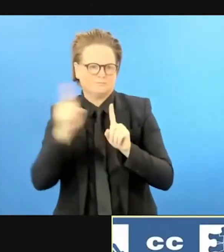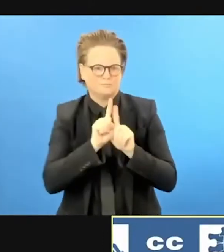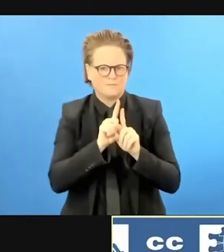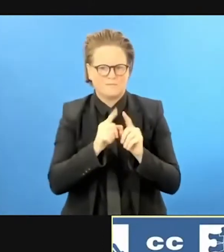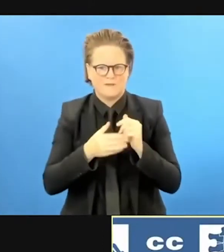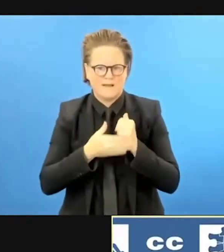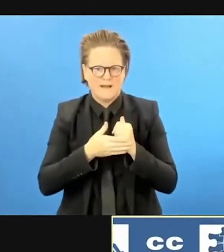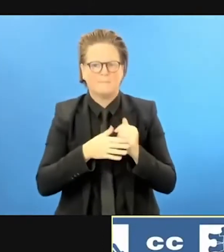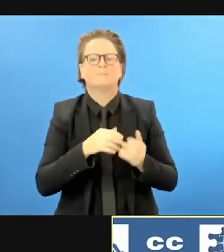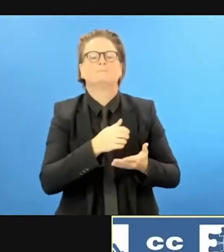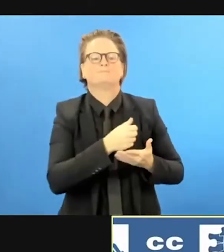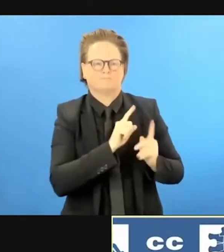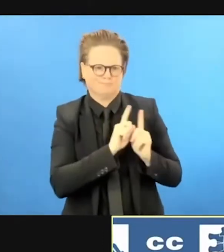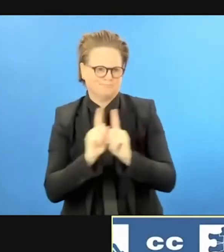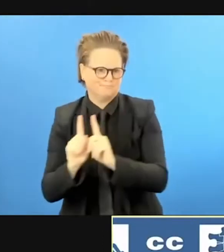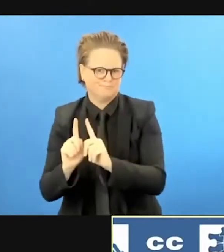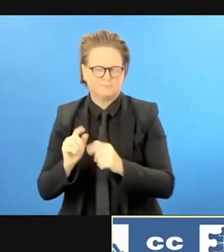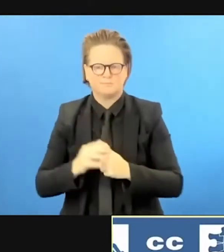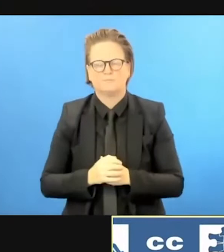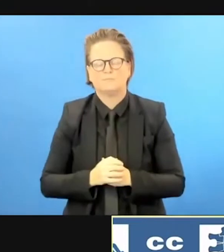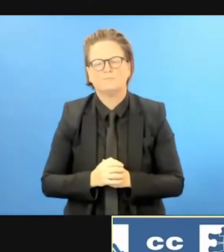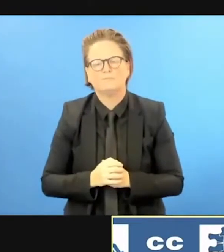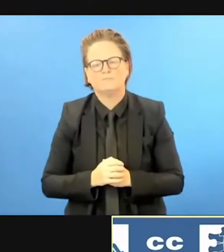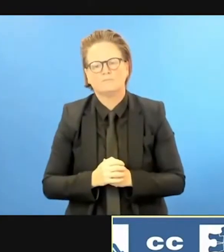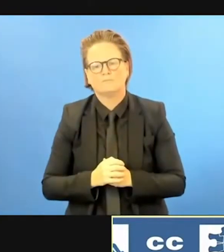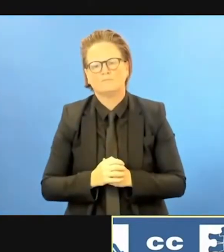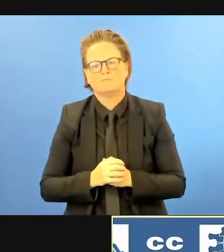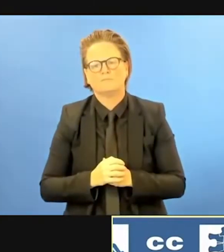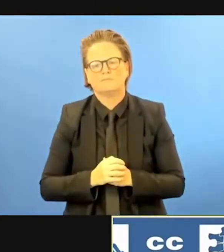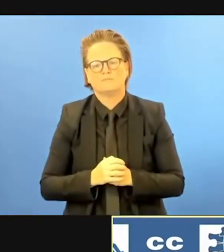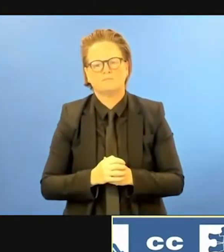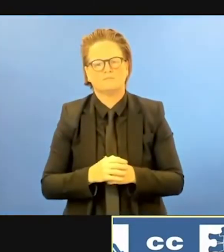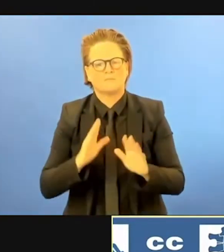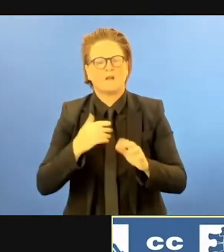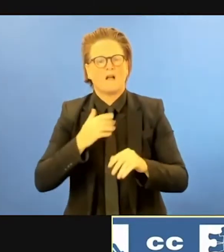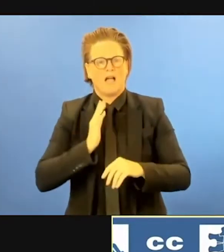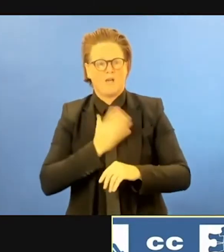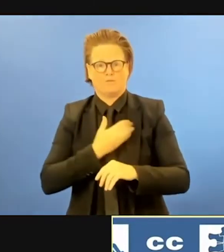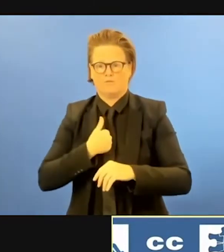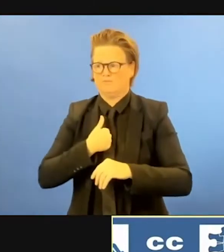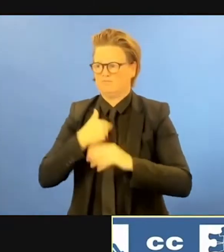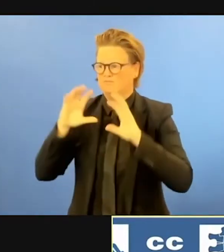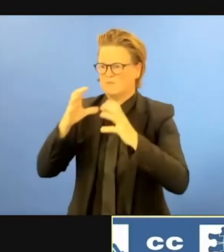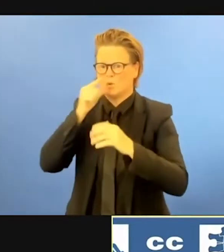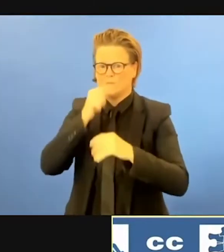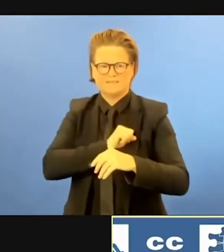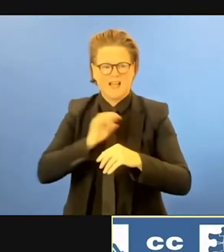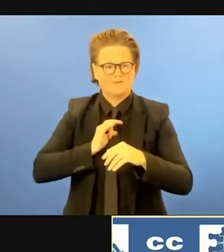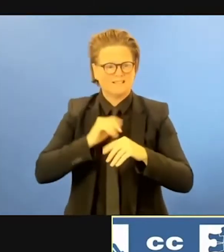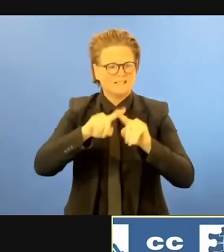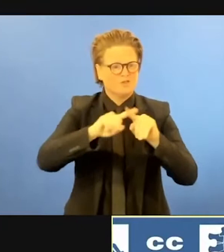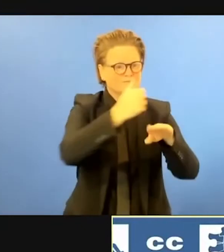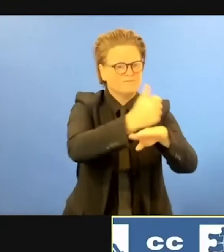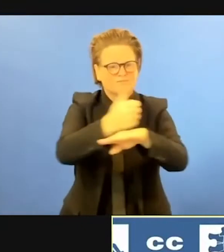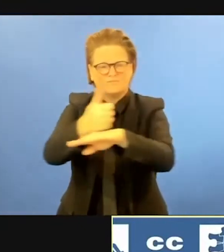extra assistance, I'm very confident that our staffs at our different sites can assist you with that. No questions asked. It's